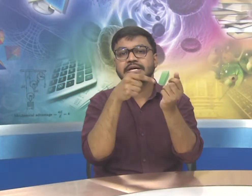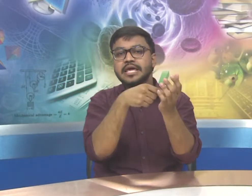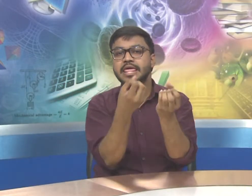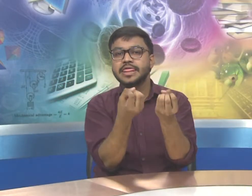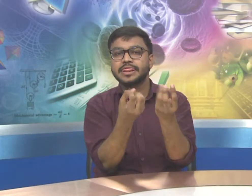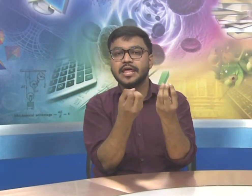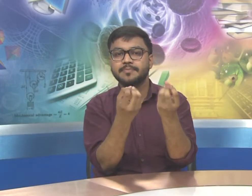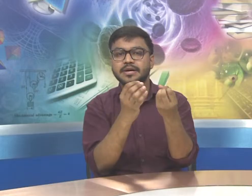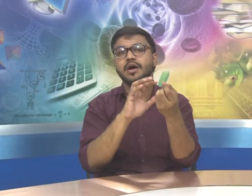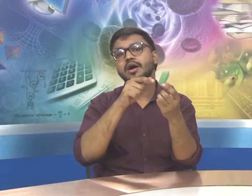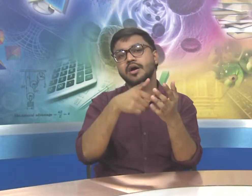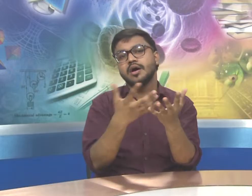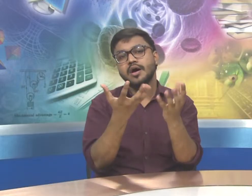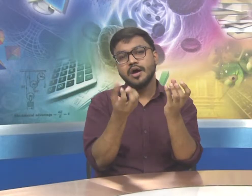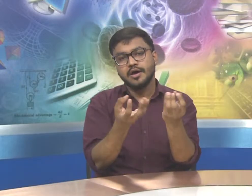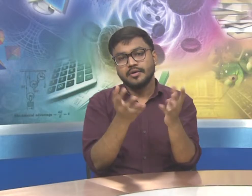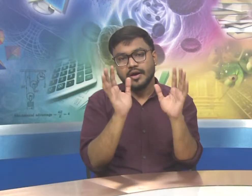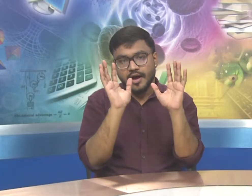number ratio.